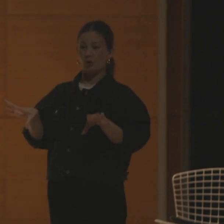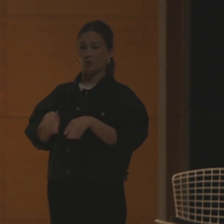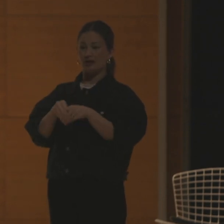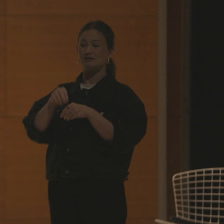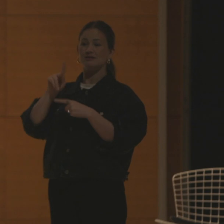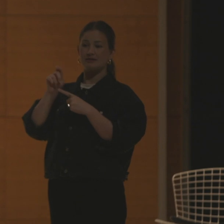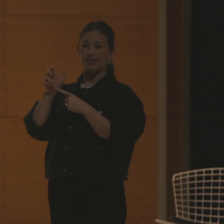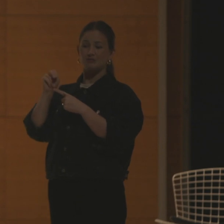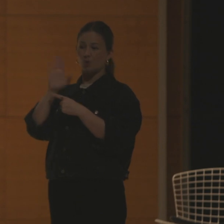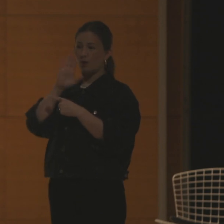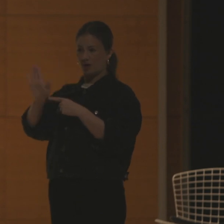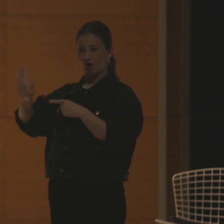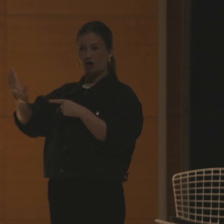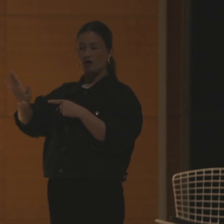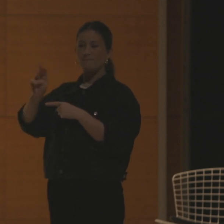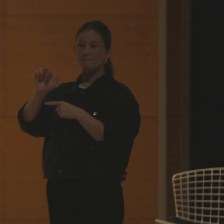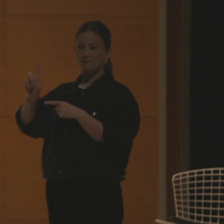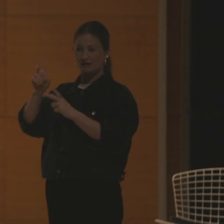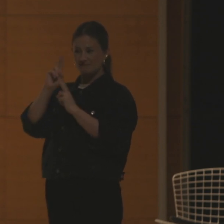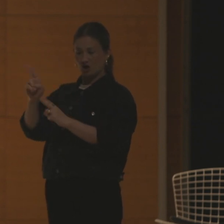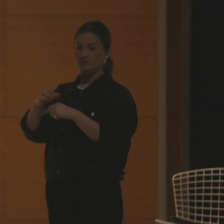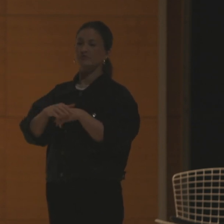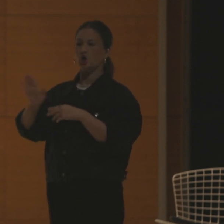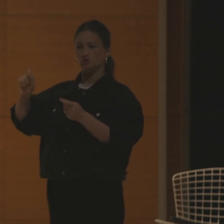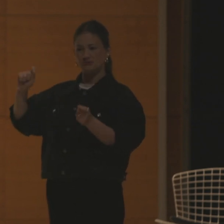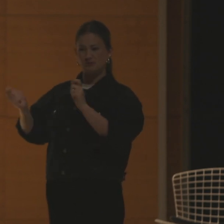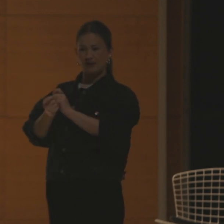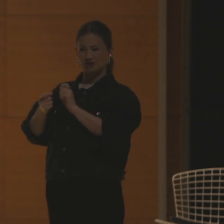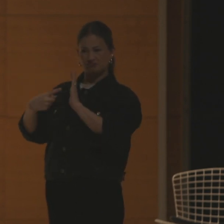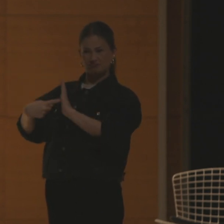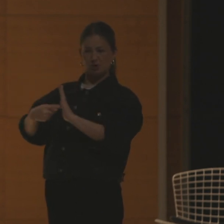honor. Kathleen's mother's transformation highlights her own failures in